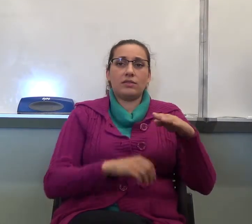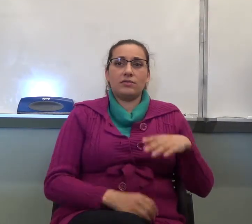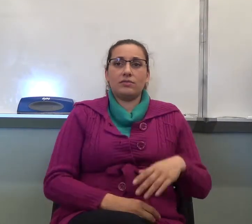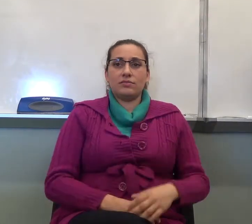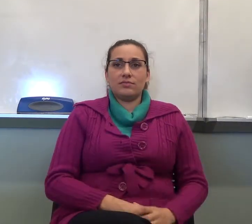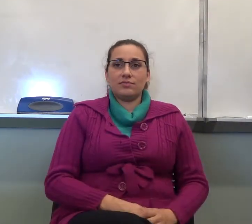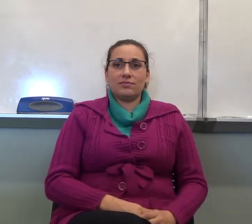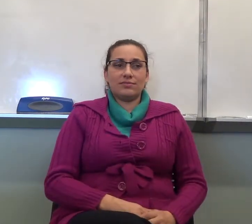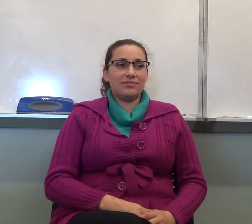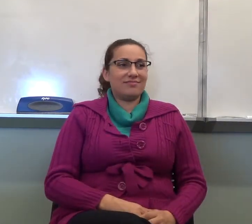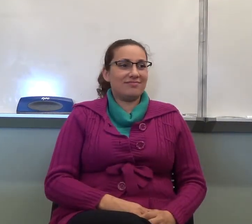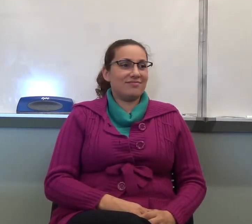So let's say